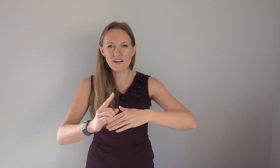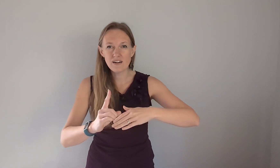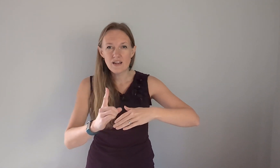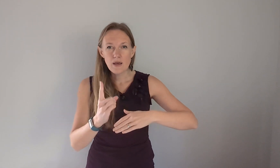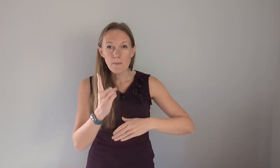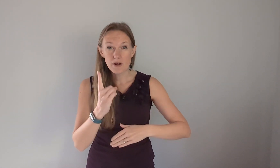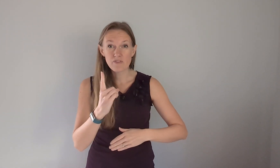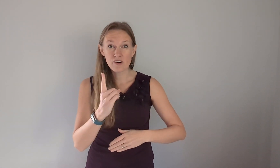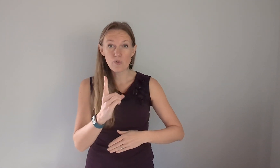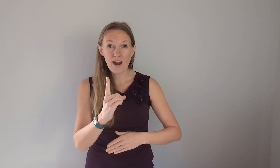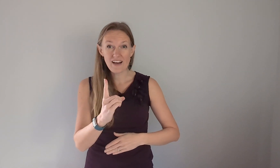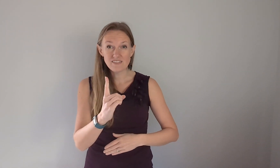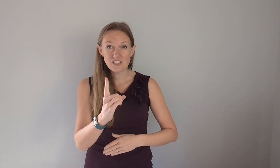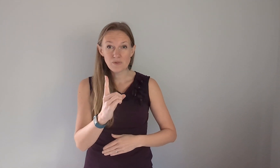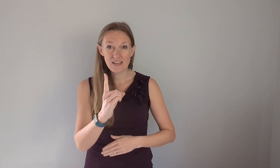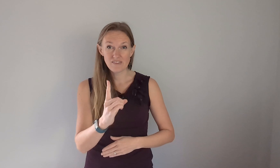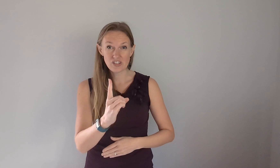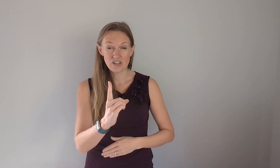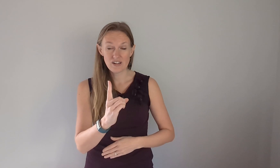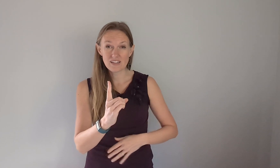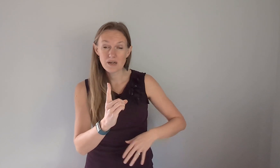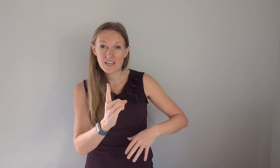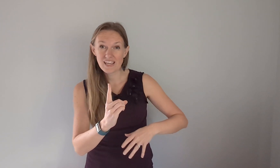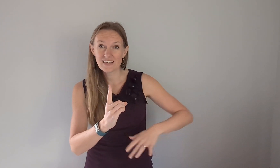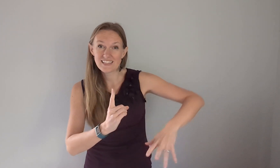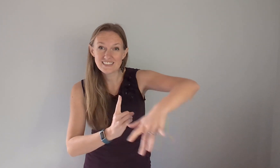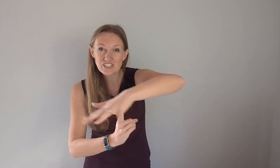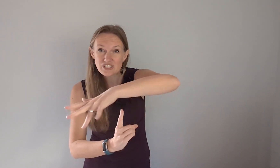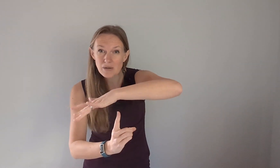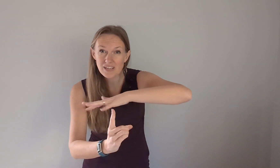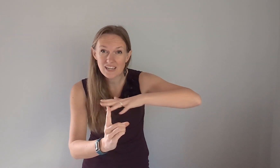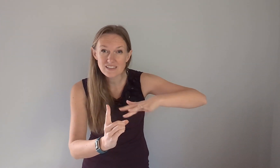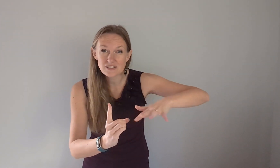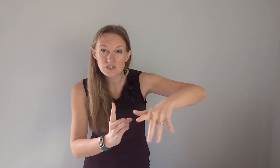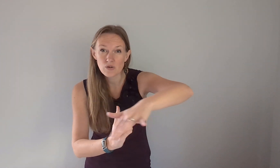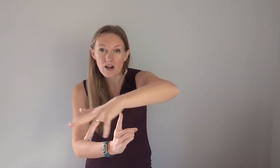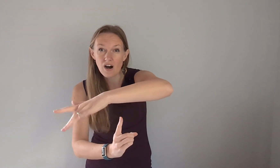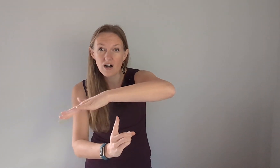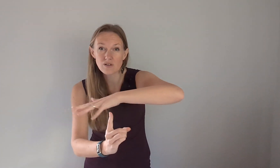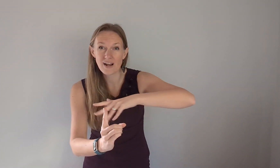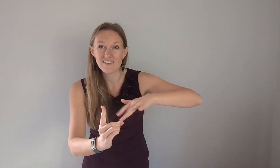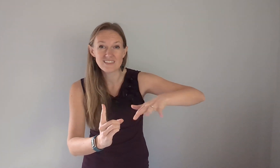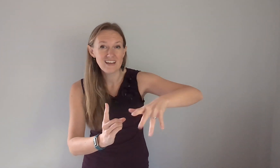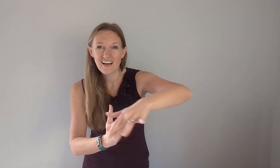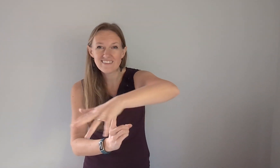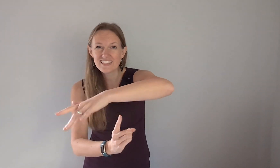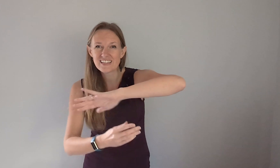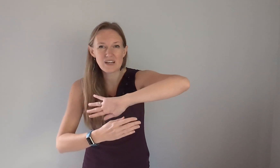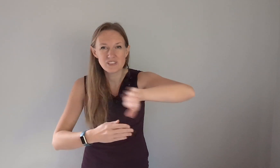here, but for around, you want to have your non-dominant hand like this, and your dominant hand is showing all around. I don't think that I would